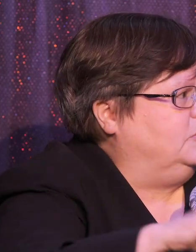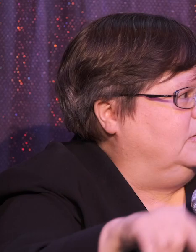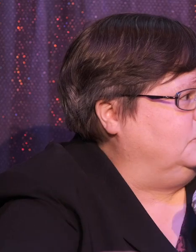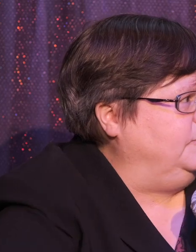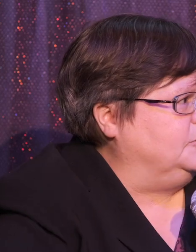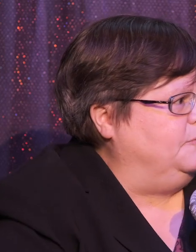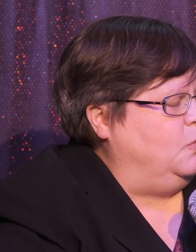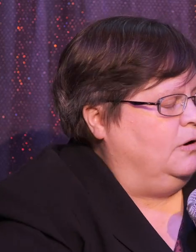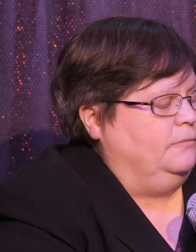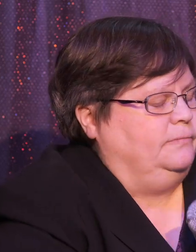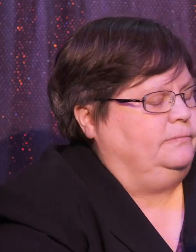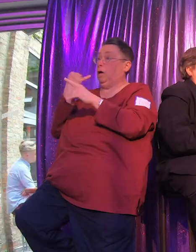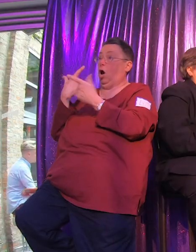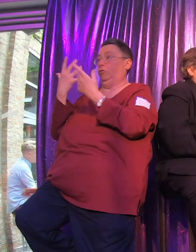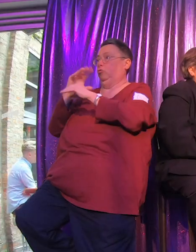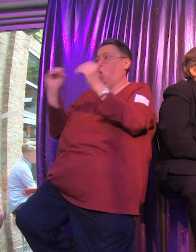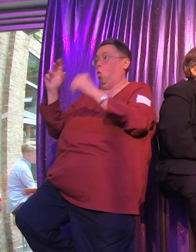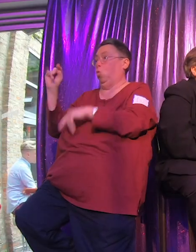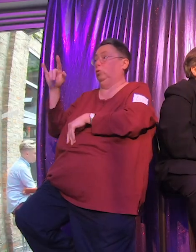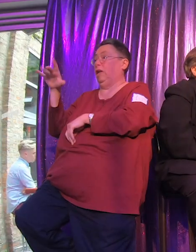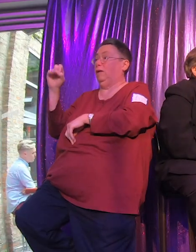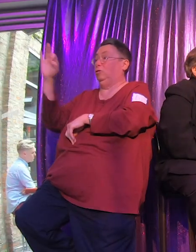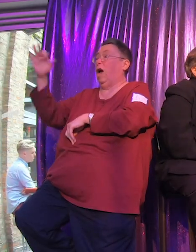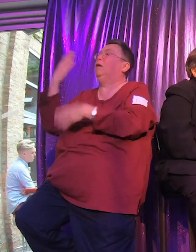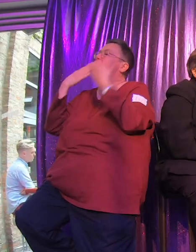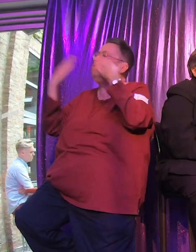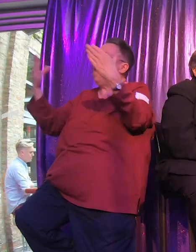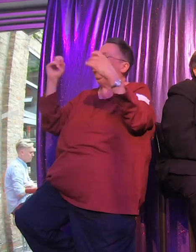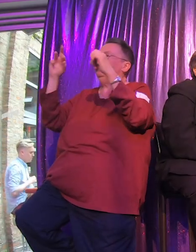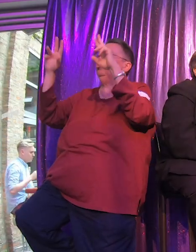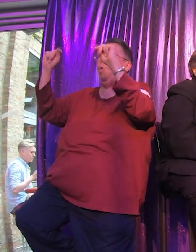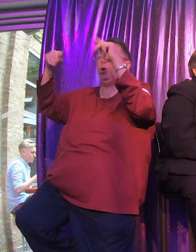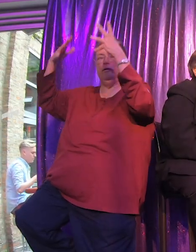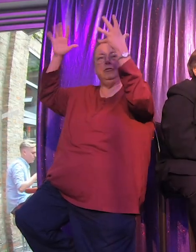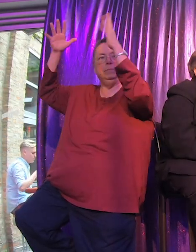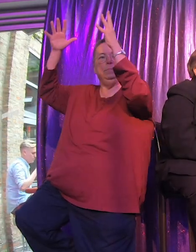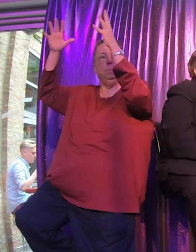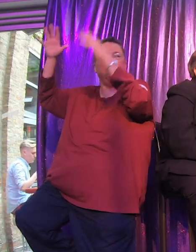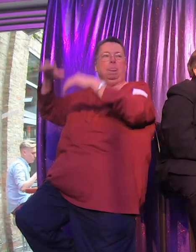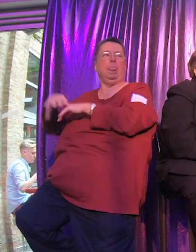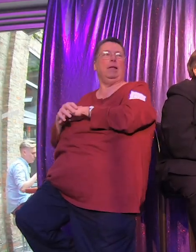those courts and those fields before. Let's hear it for sports.